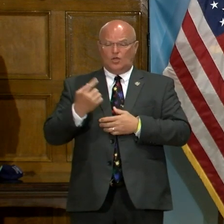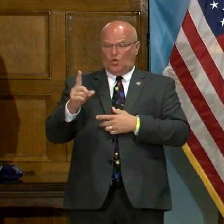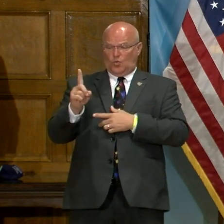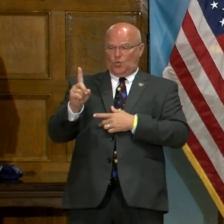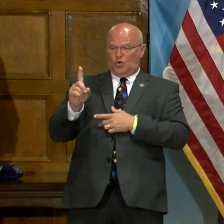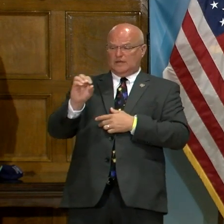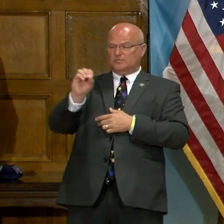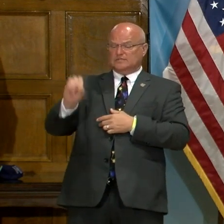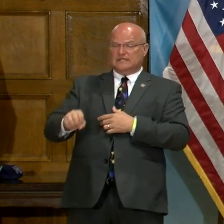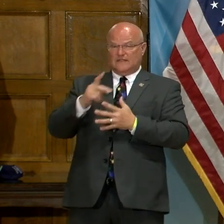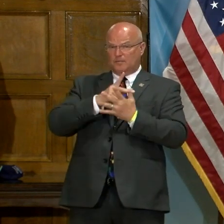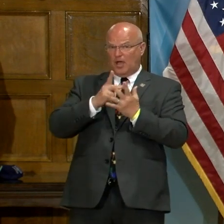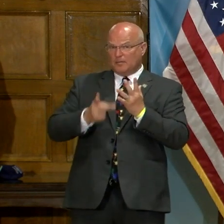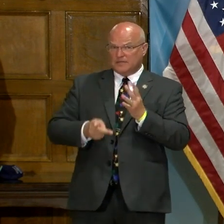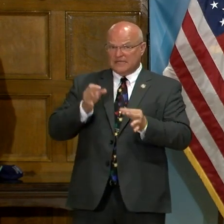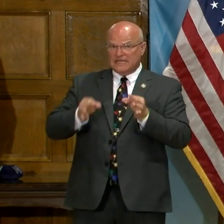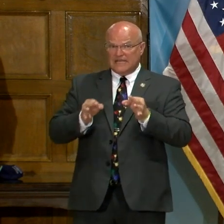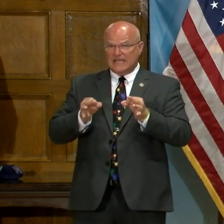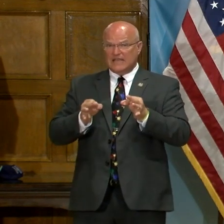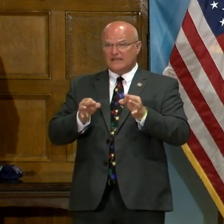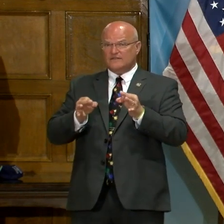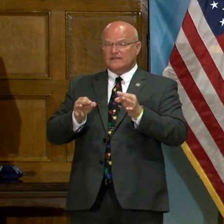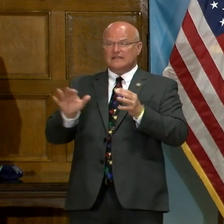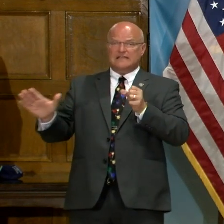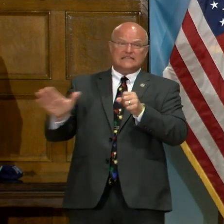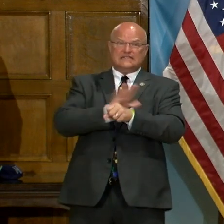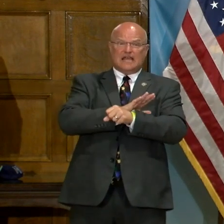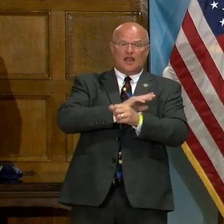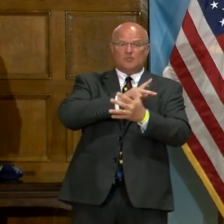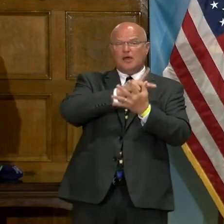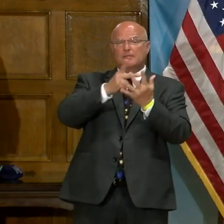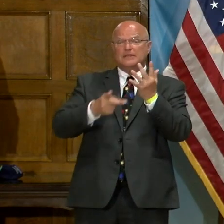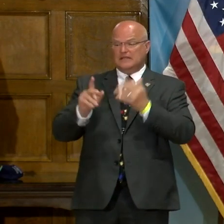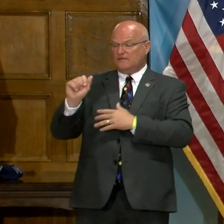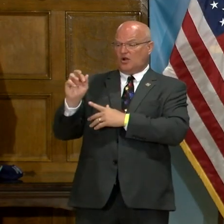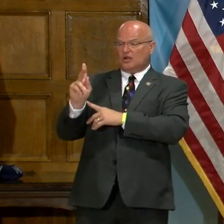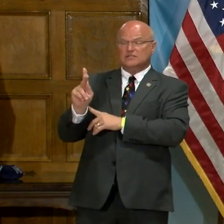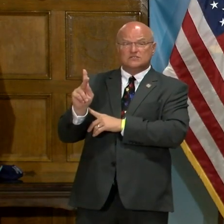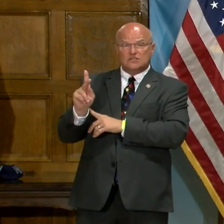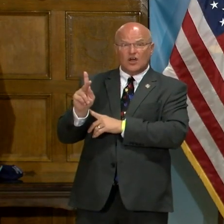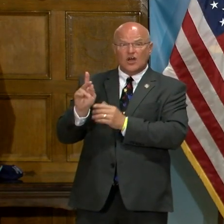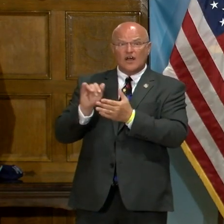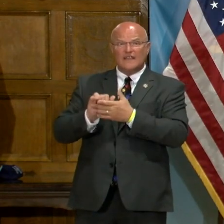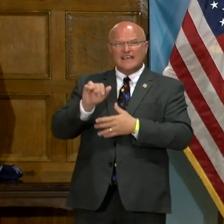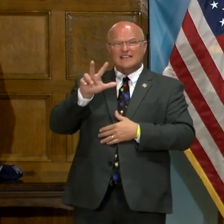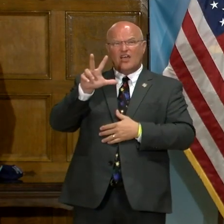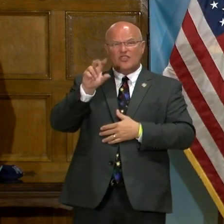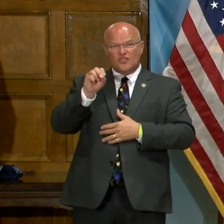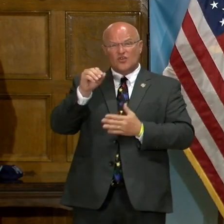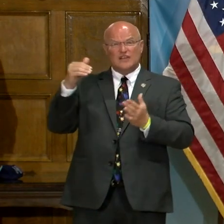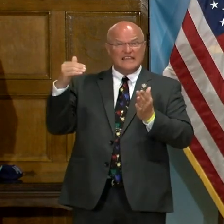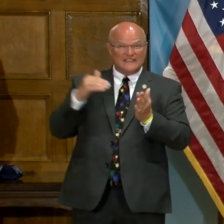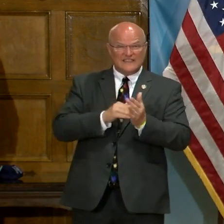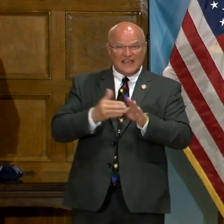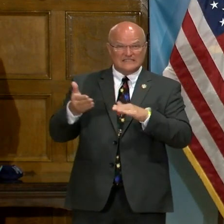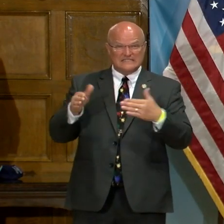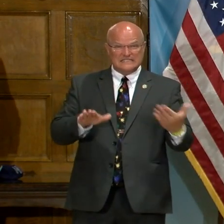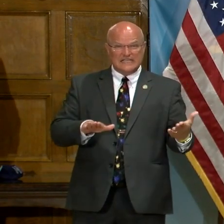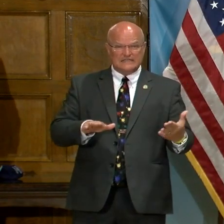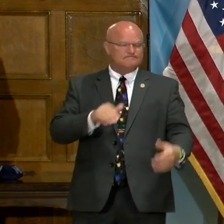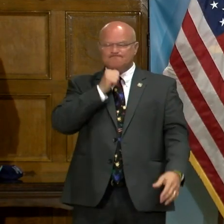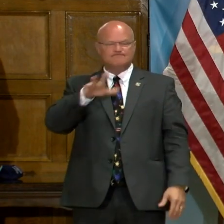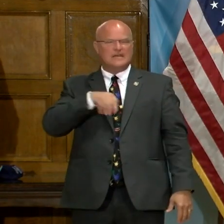1% of the population, if applied to the entire population of Arkansas, that's 30,000 deaths. That's not